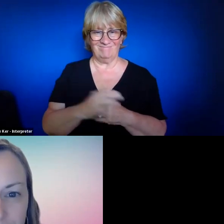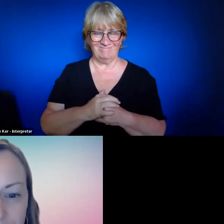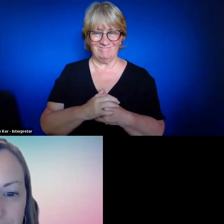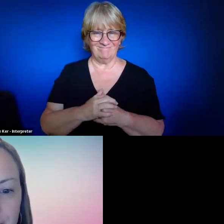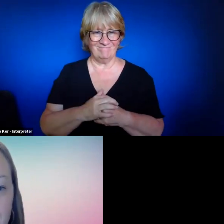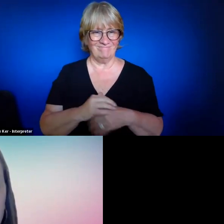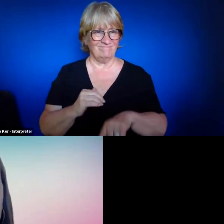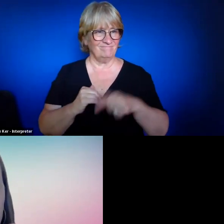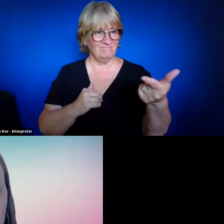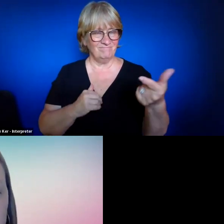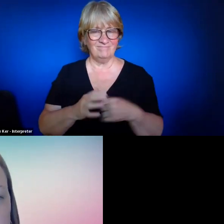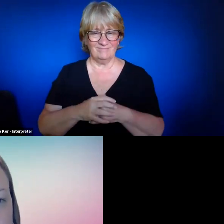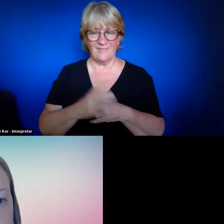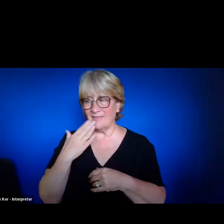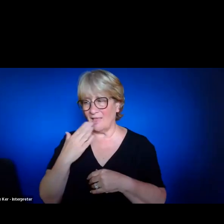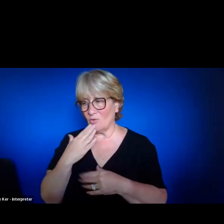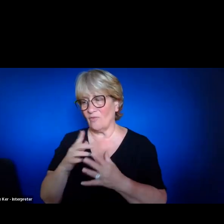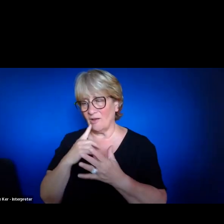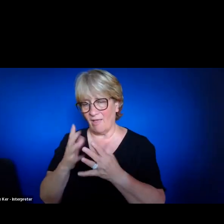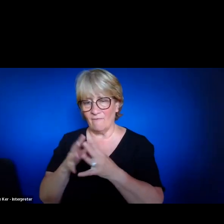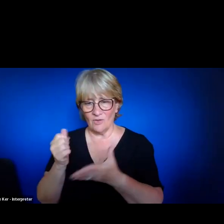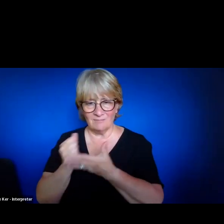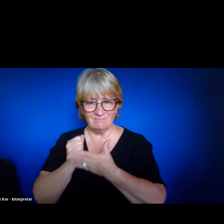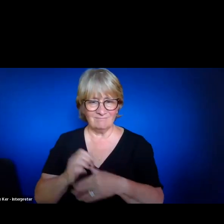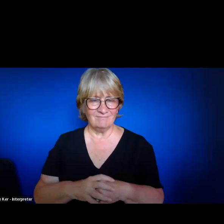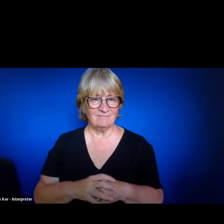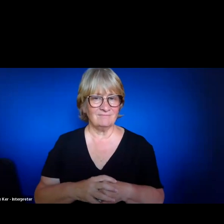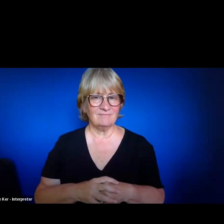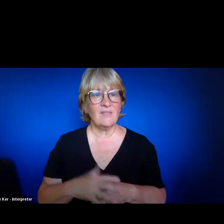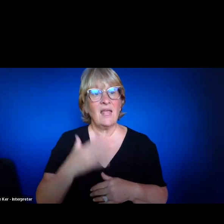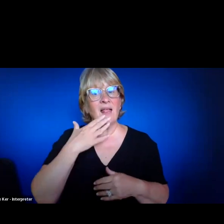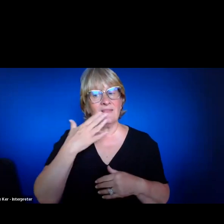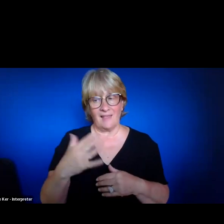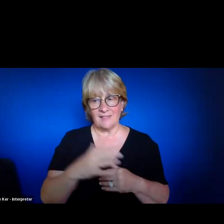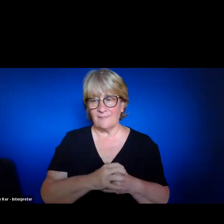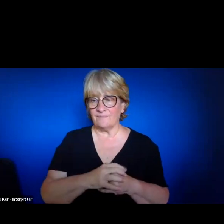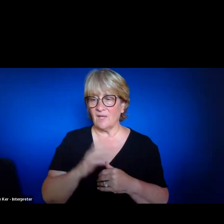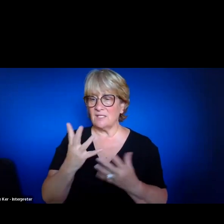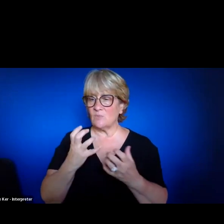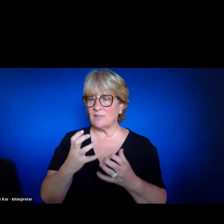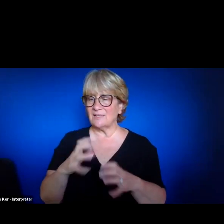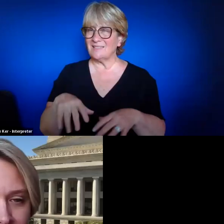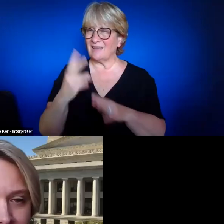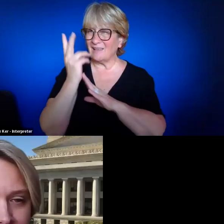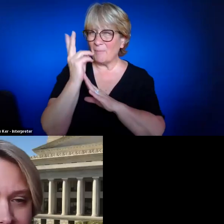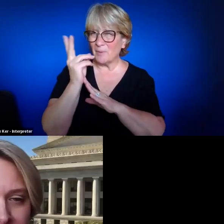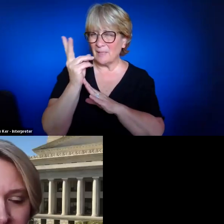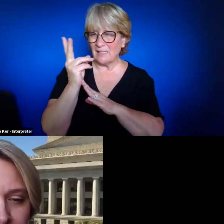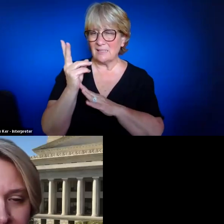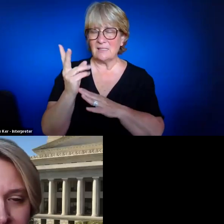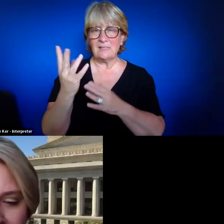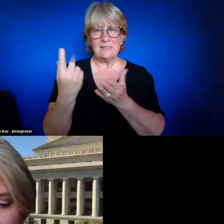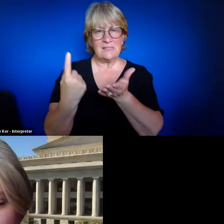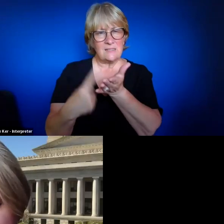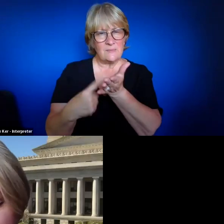Yeah, thank you, Carrie and Michelle. That was really helpful. Megan. Yeah, thanks. So I just wanted to take a couple minutes and speak a